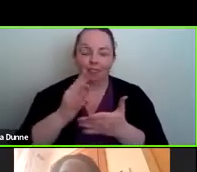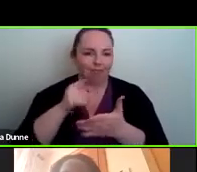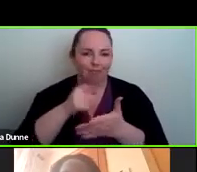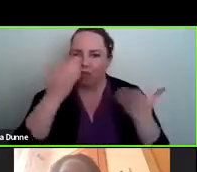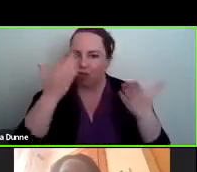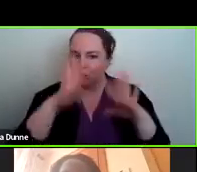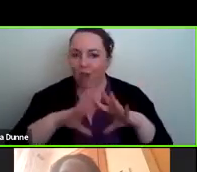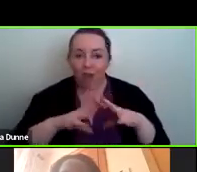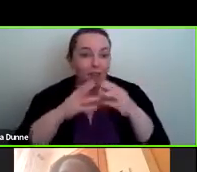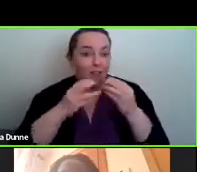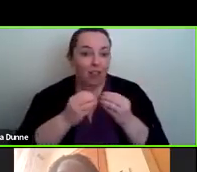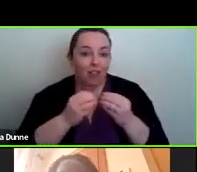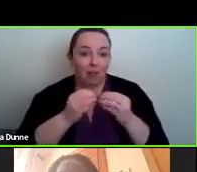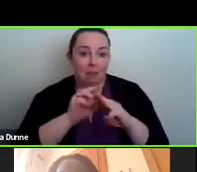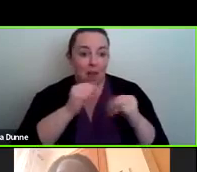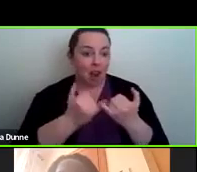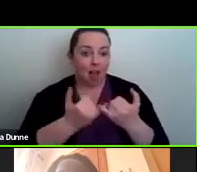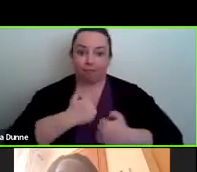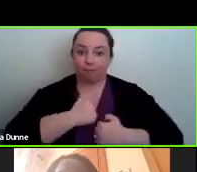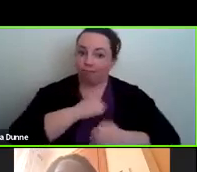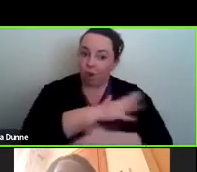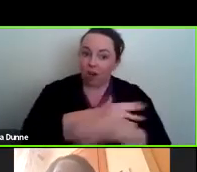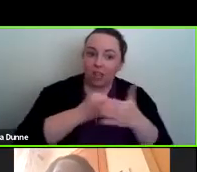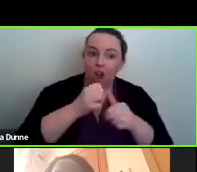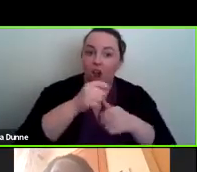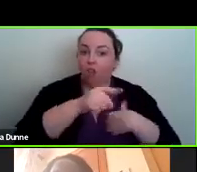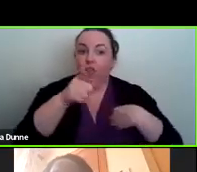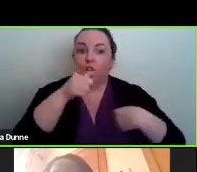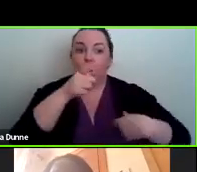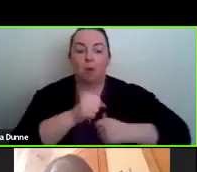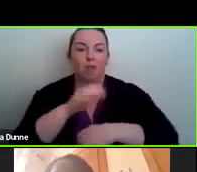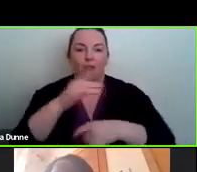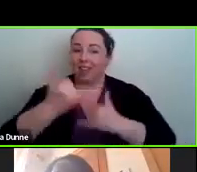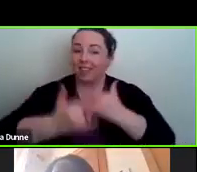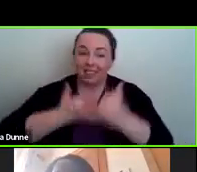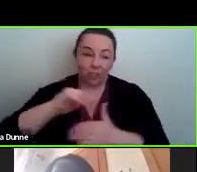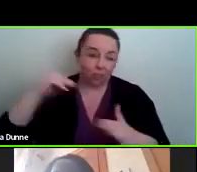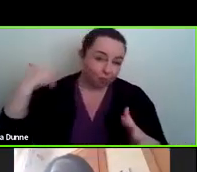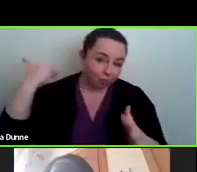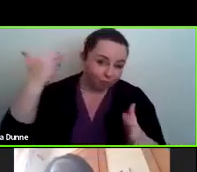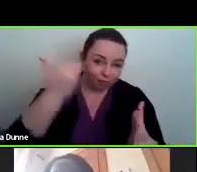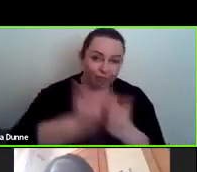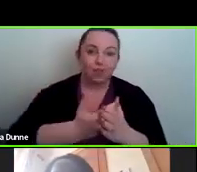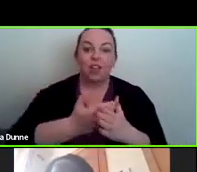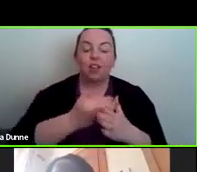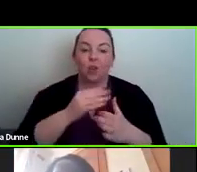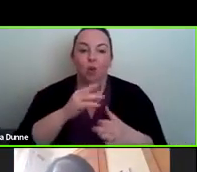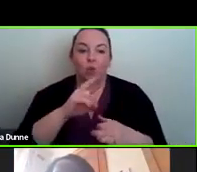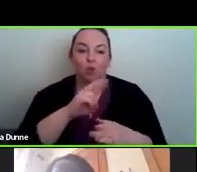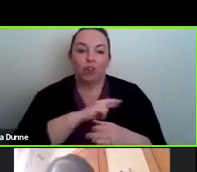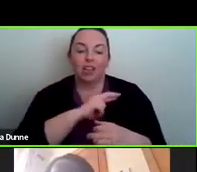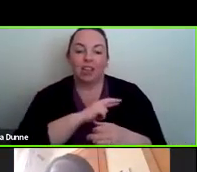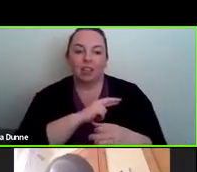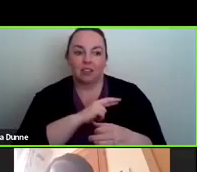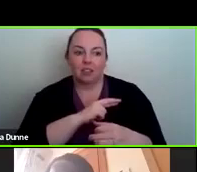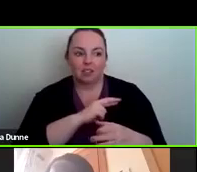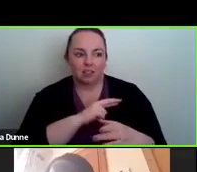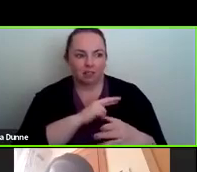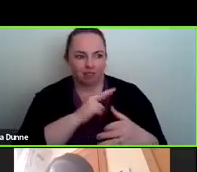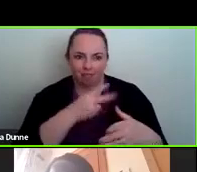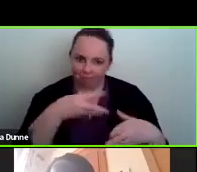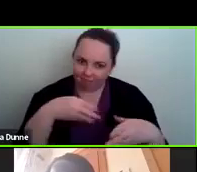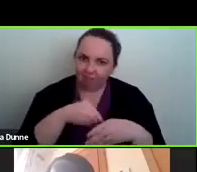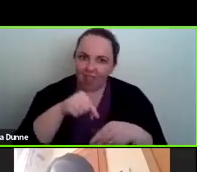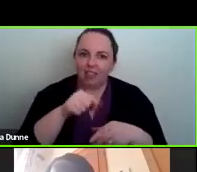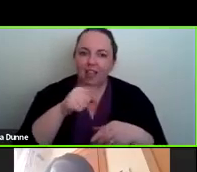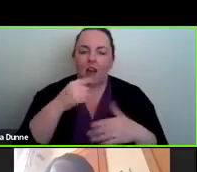that people like my organisation and others have been talking about for years. So to really get into that, there was an